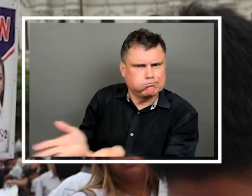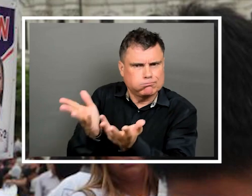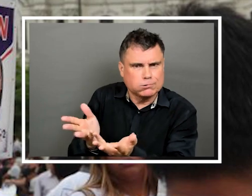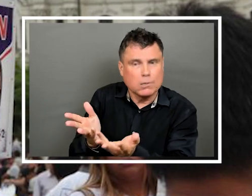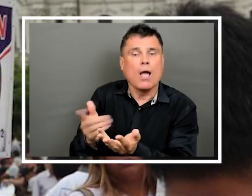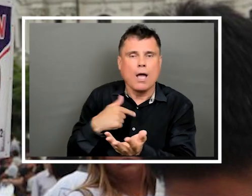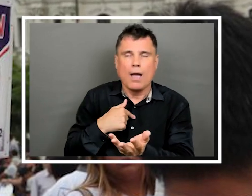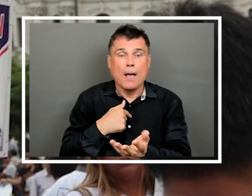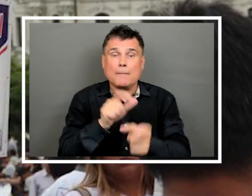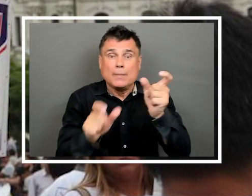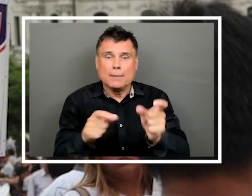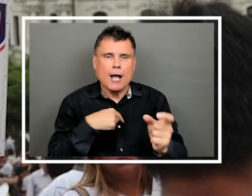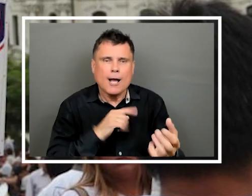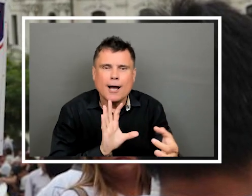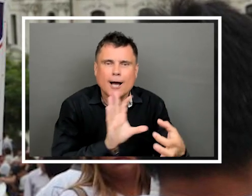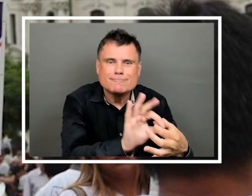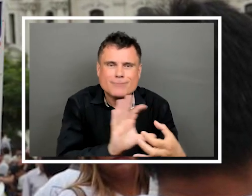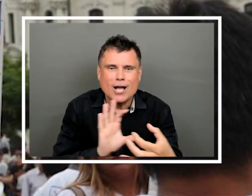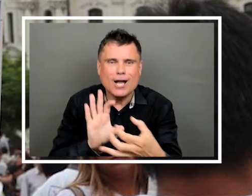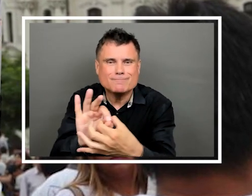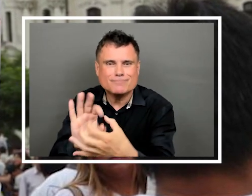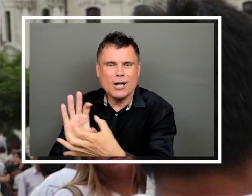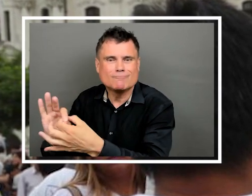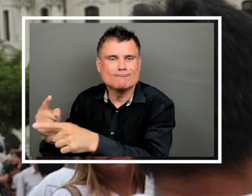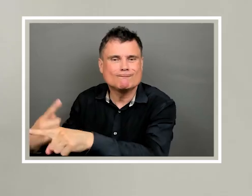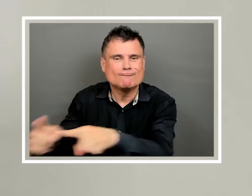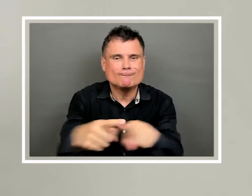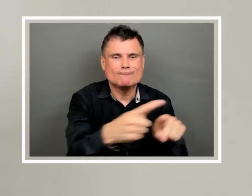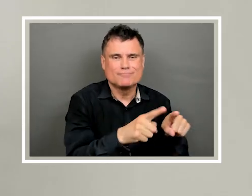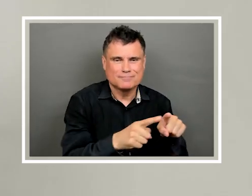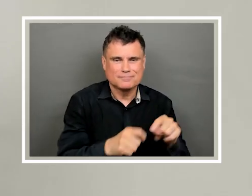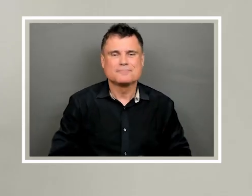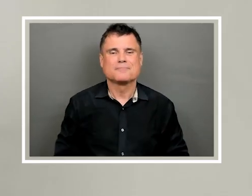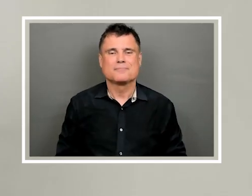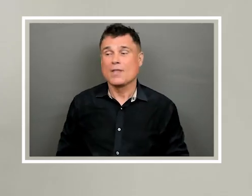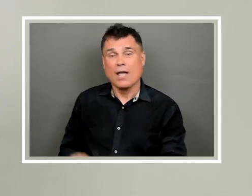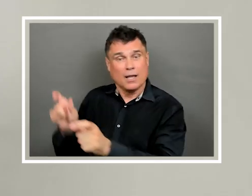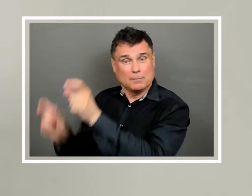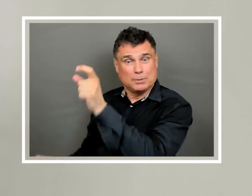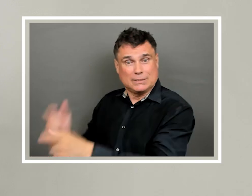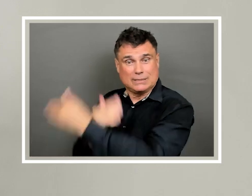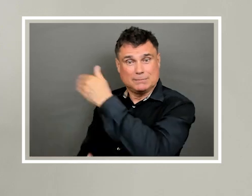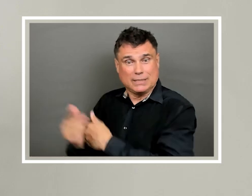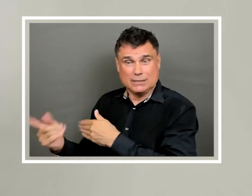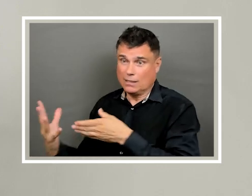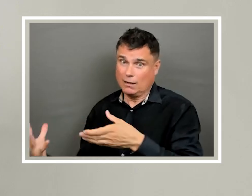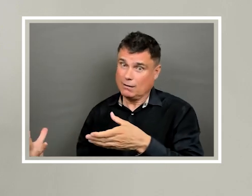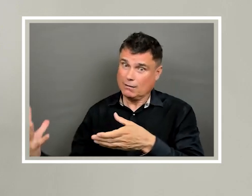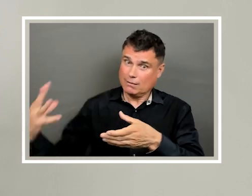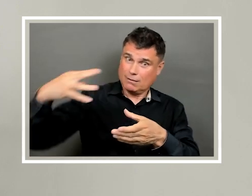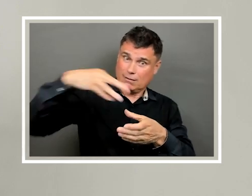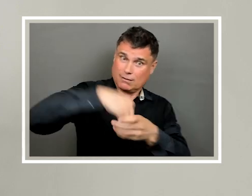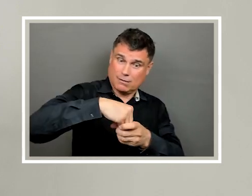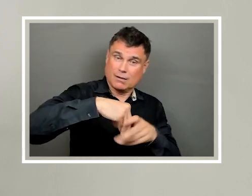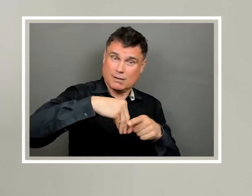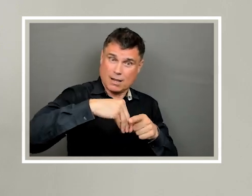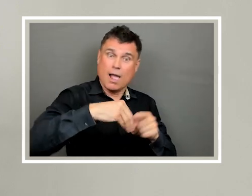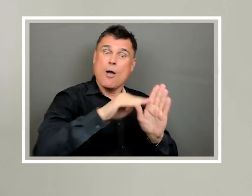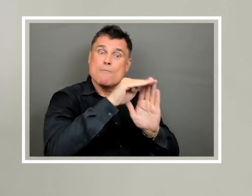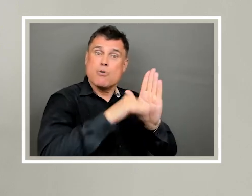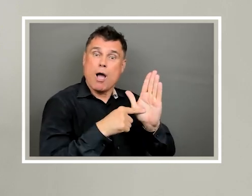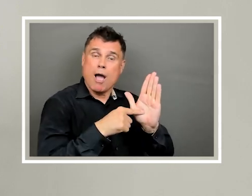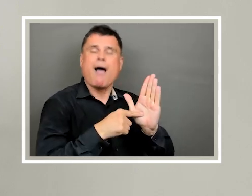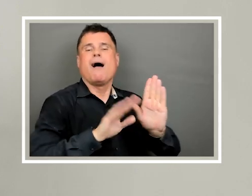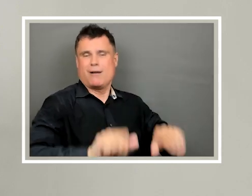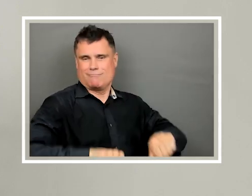people, and it has allowed me to connect with people. Participation of persons with disabilities helped all these